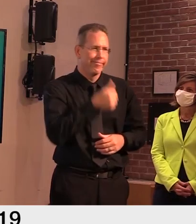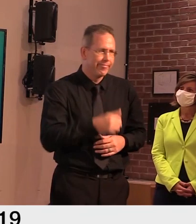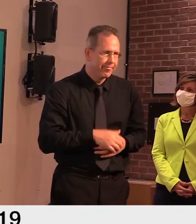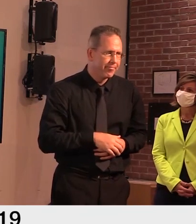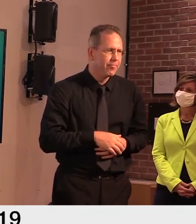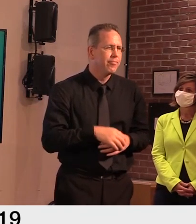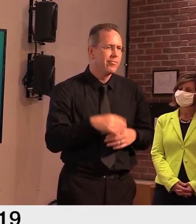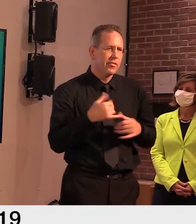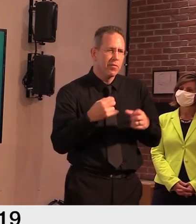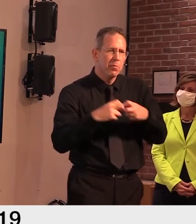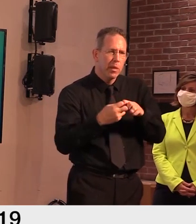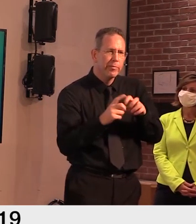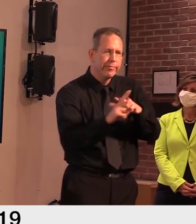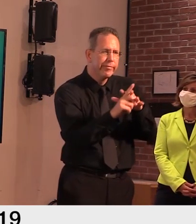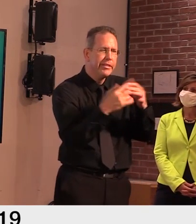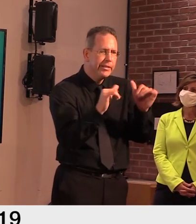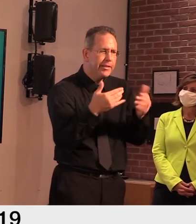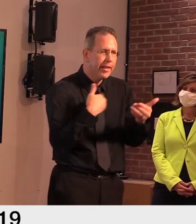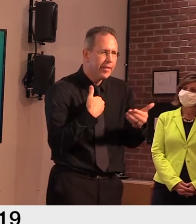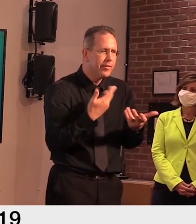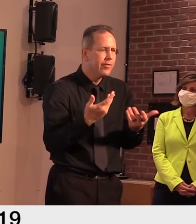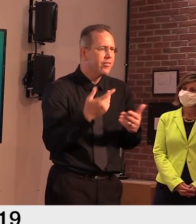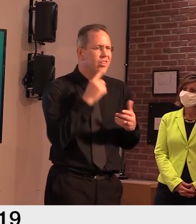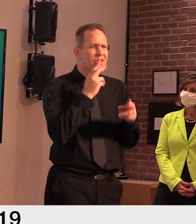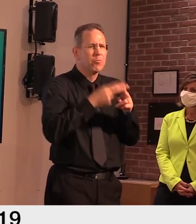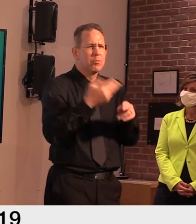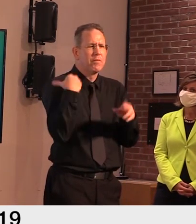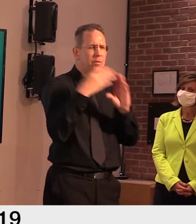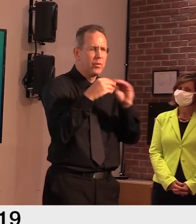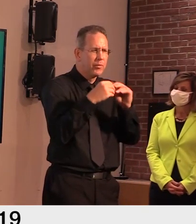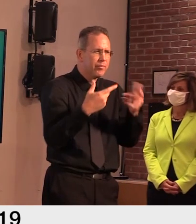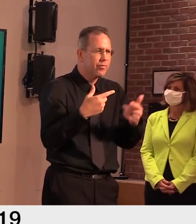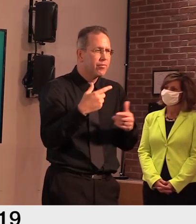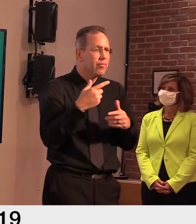is appropriate in some ways because we were lower before.